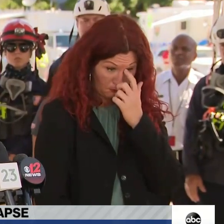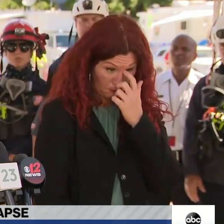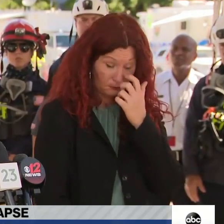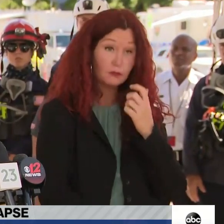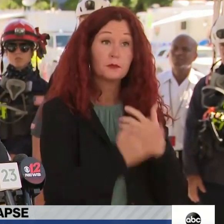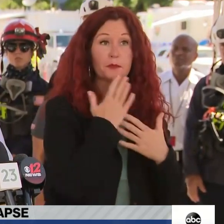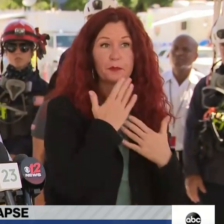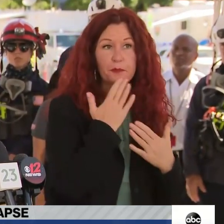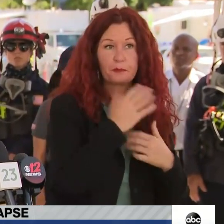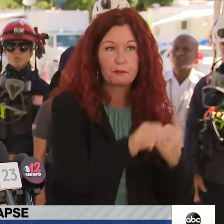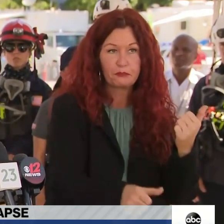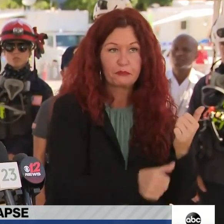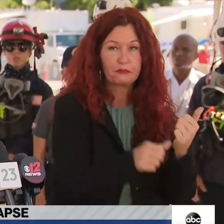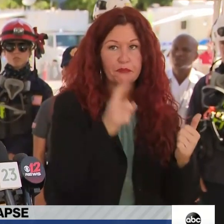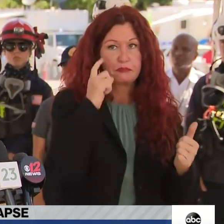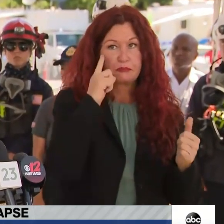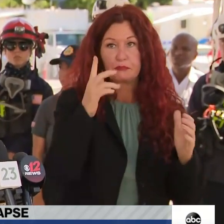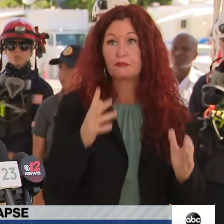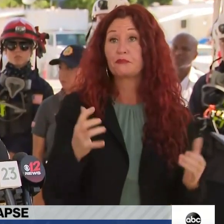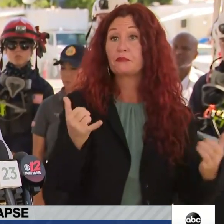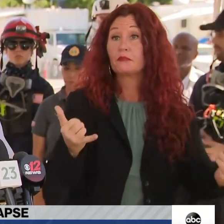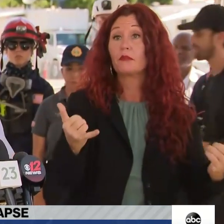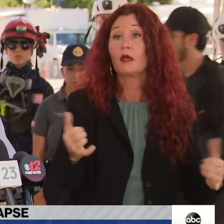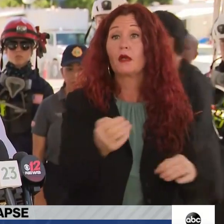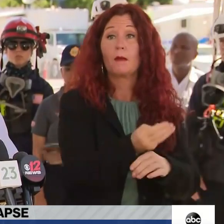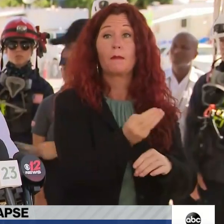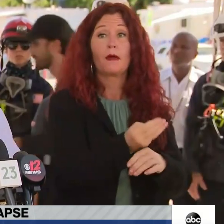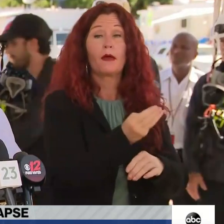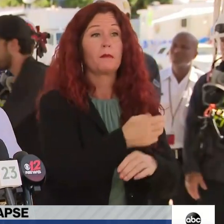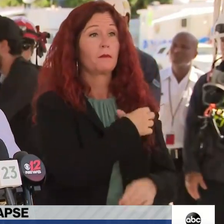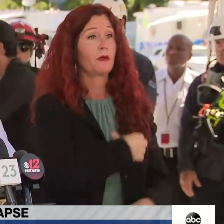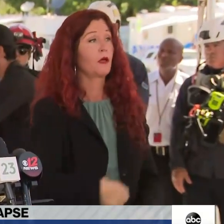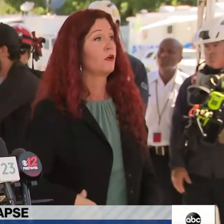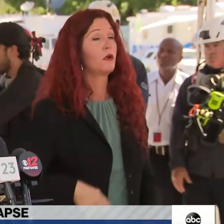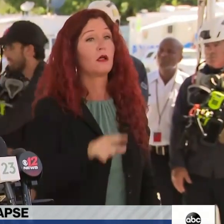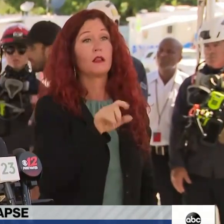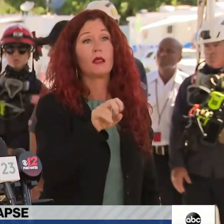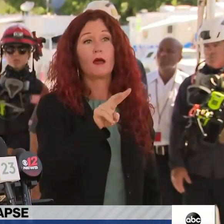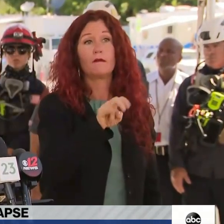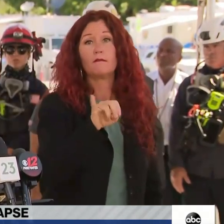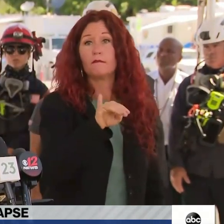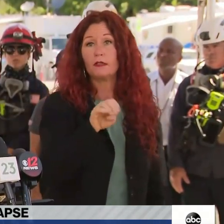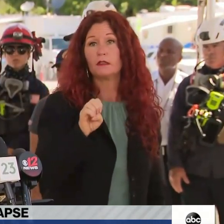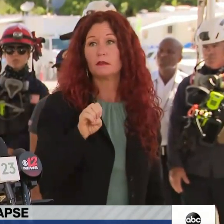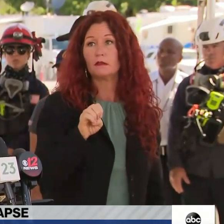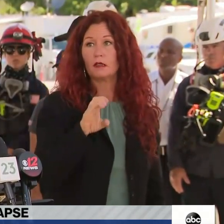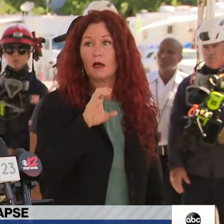Thank you, Lieutenant Governor. And now I welcome Miami-Dade County Mayor, Honorable Daniela Levine Cava.